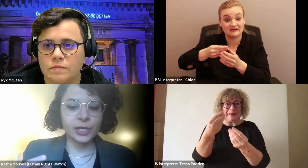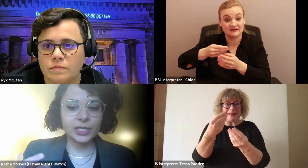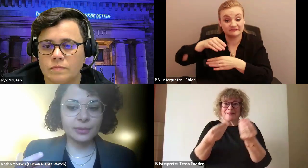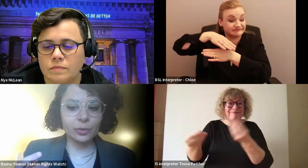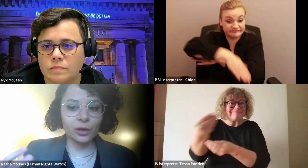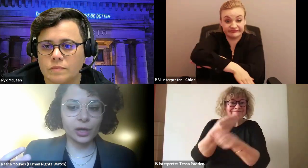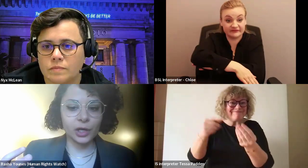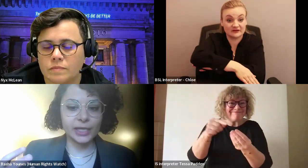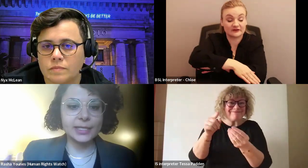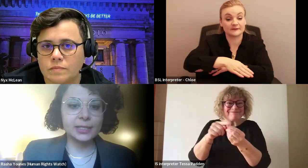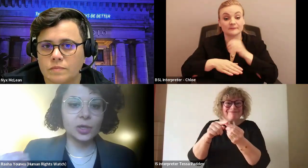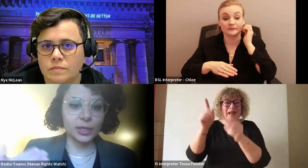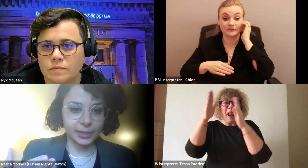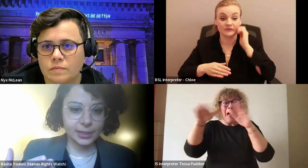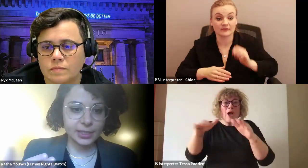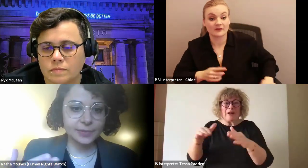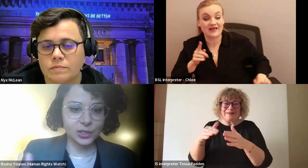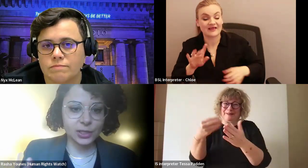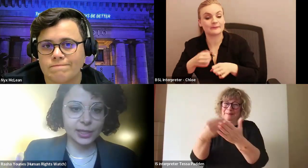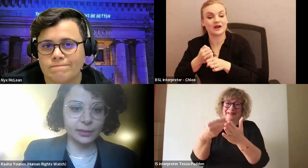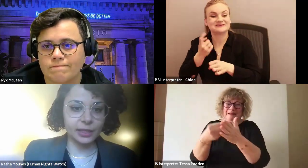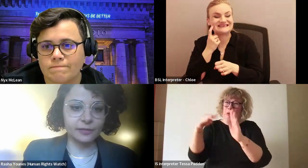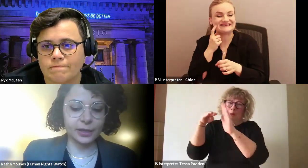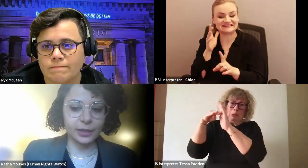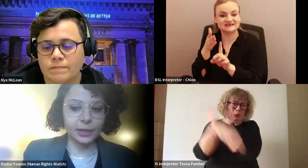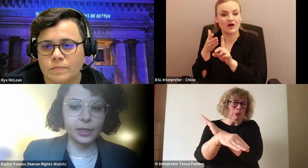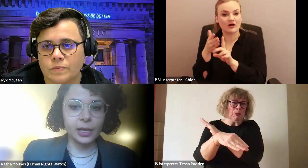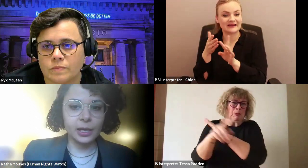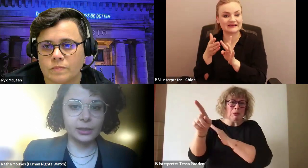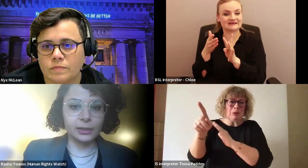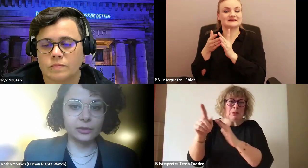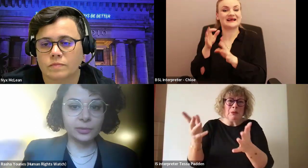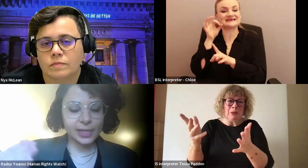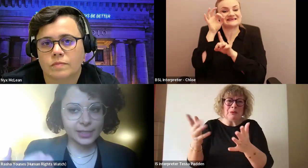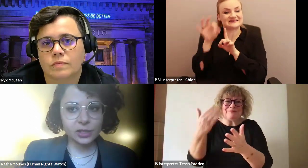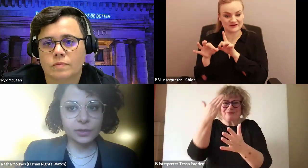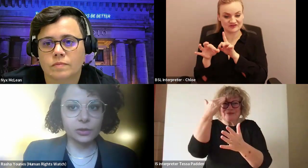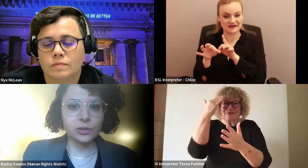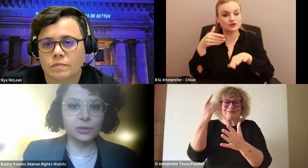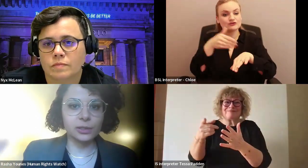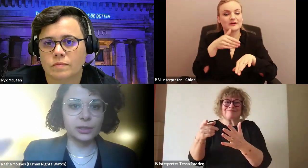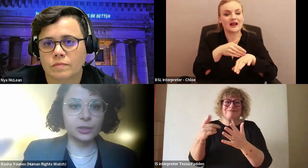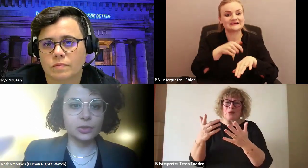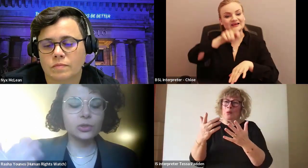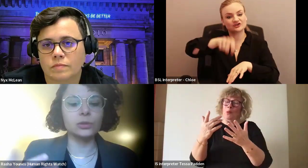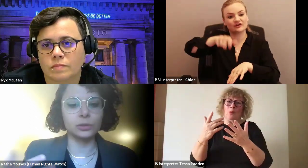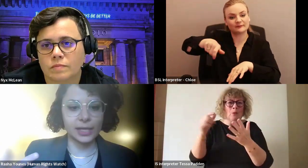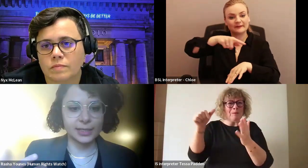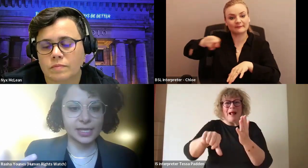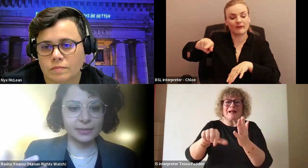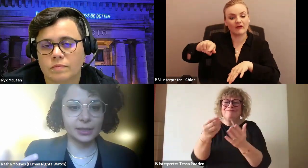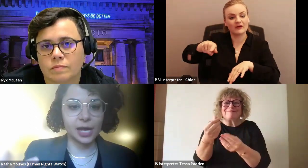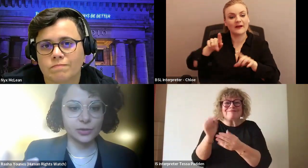know, queer and trans people are easy targets, especially given the criminalization, but also the